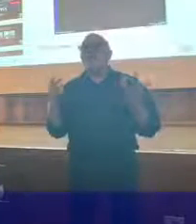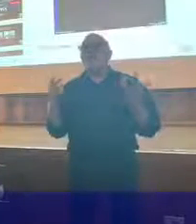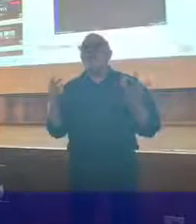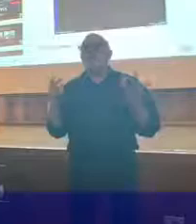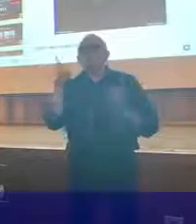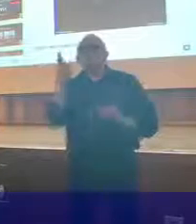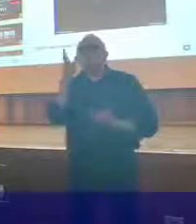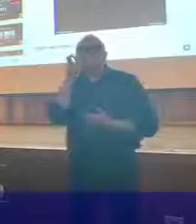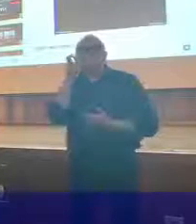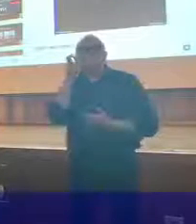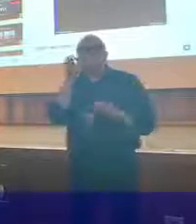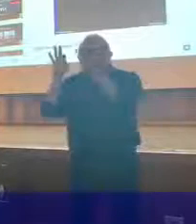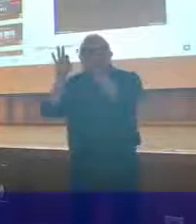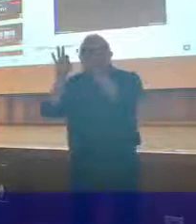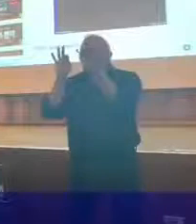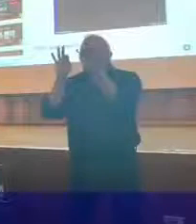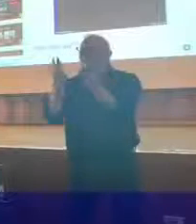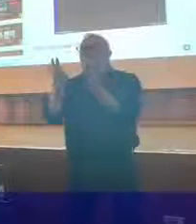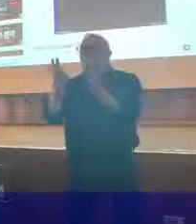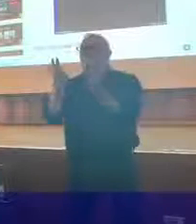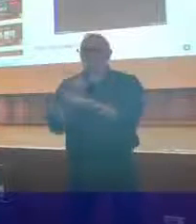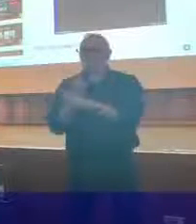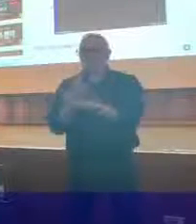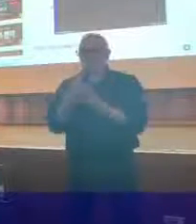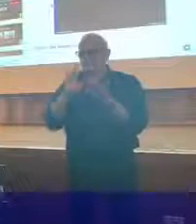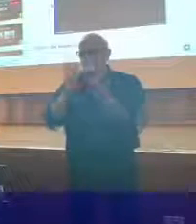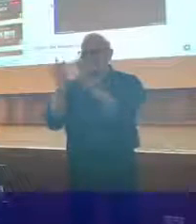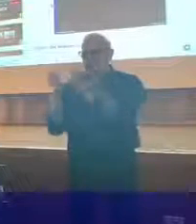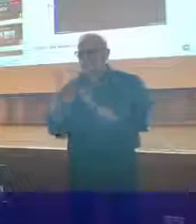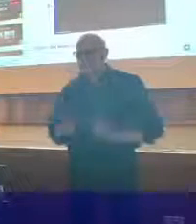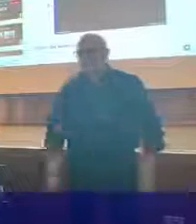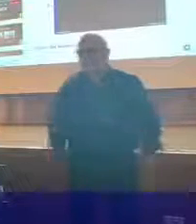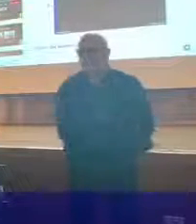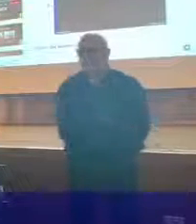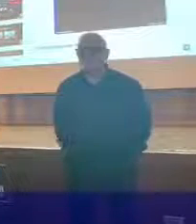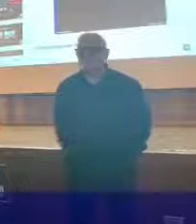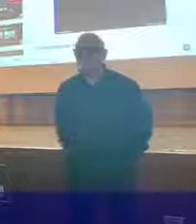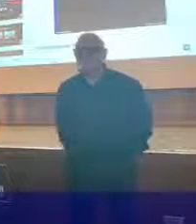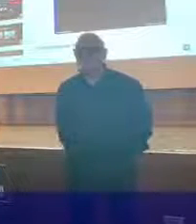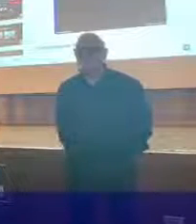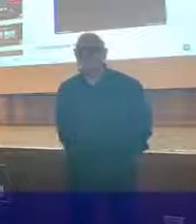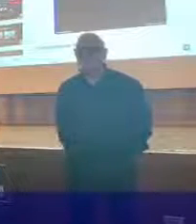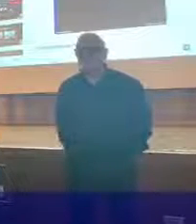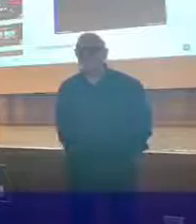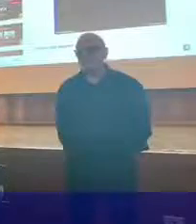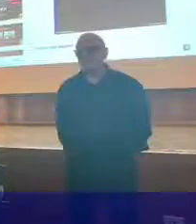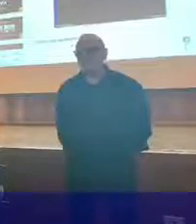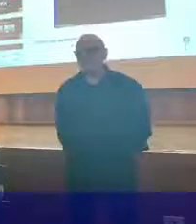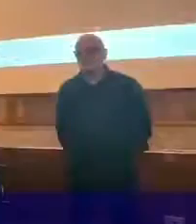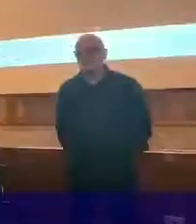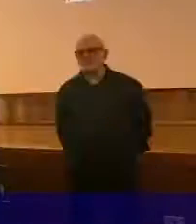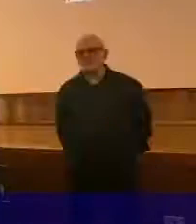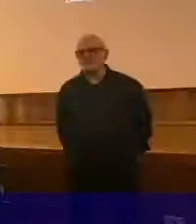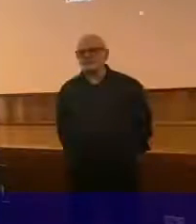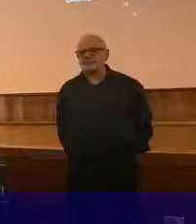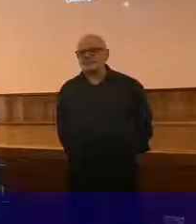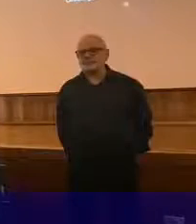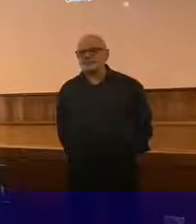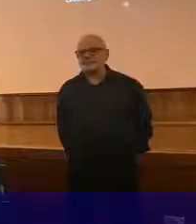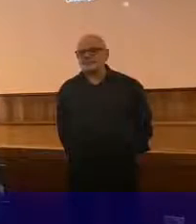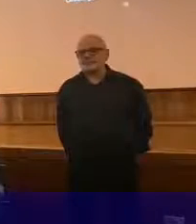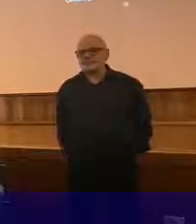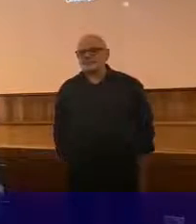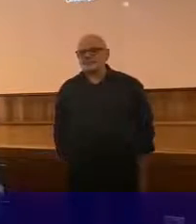So it was probably a mistake to rely on technology. So I'm just going to wing this. So you're wondering what comes next, right?